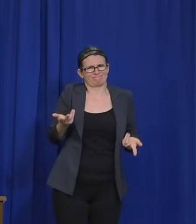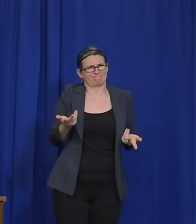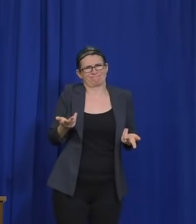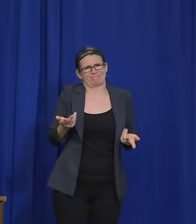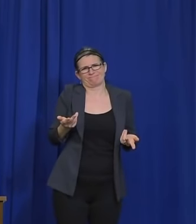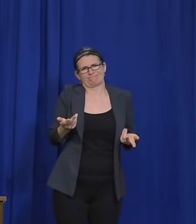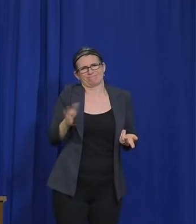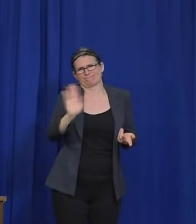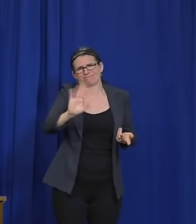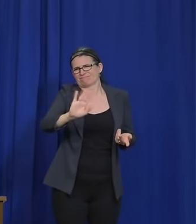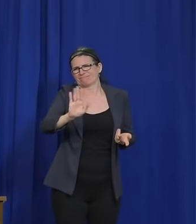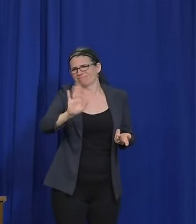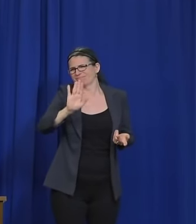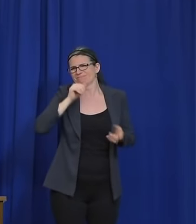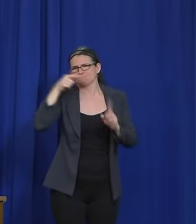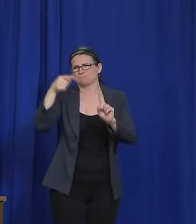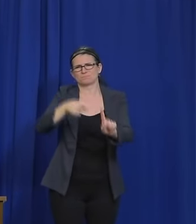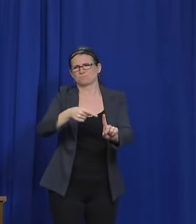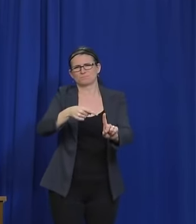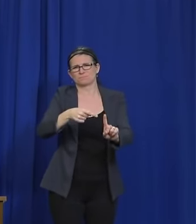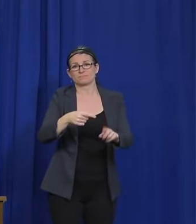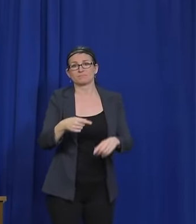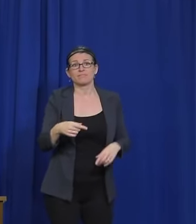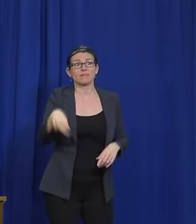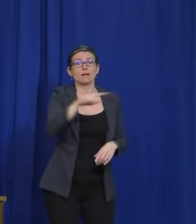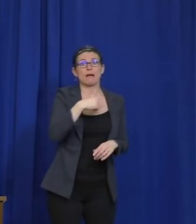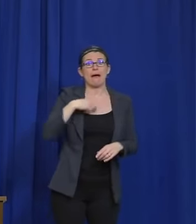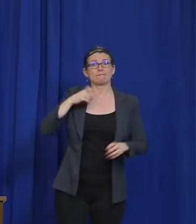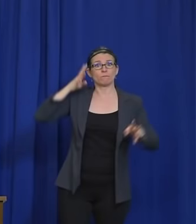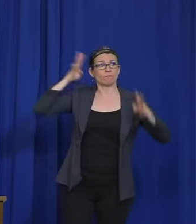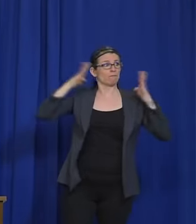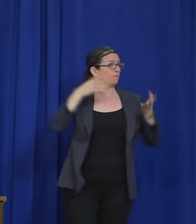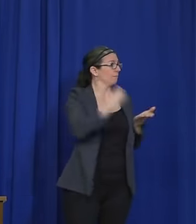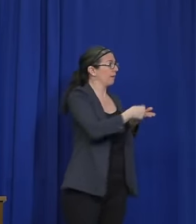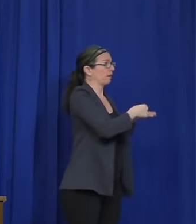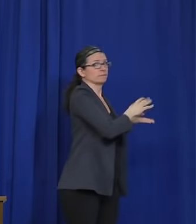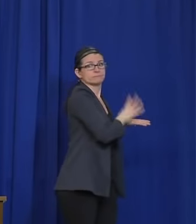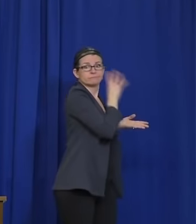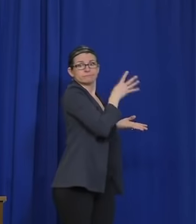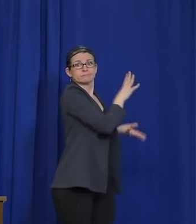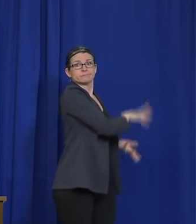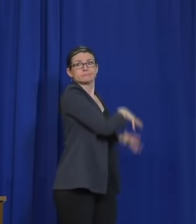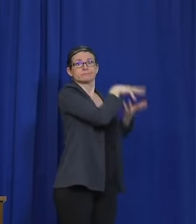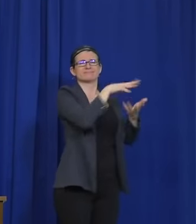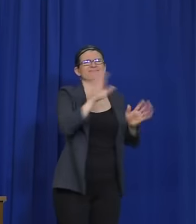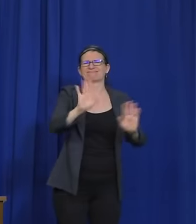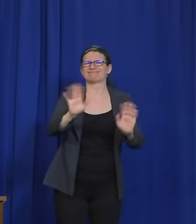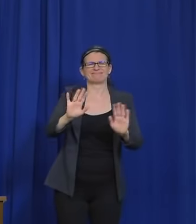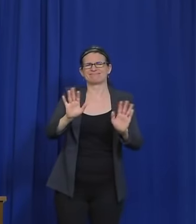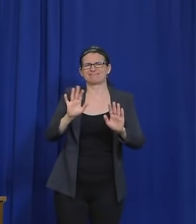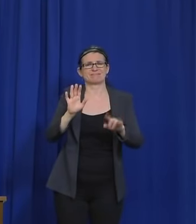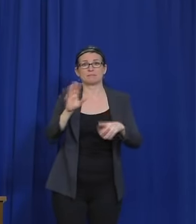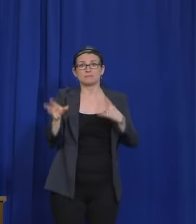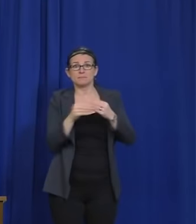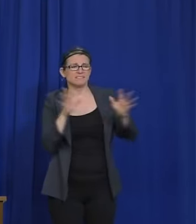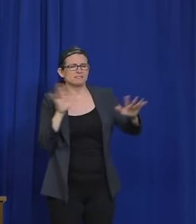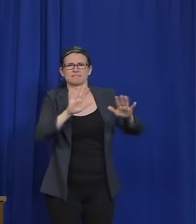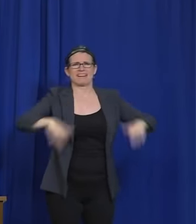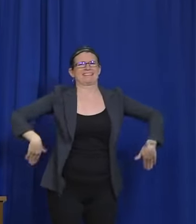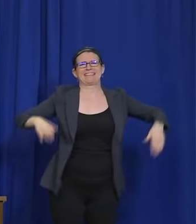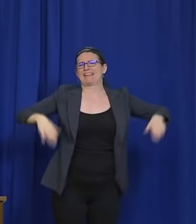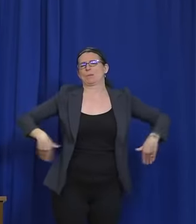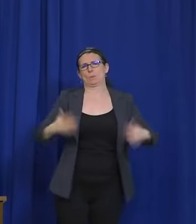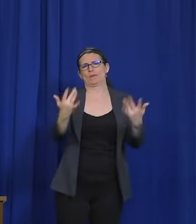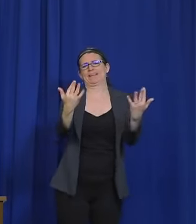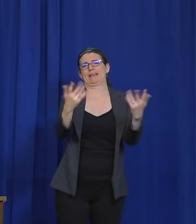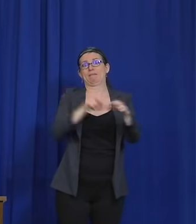together a supplemental budget or the next biannual budget. It's really premature for me to do that. But I do talk to